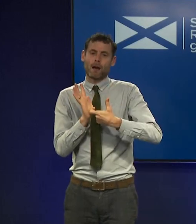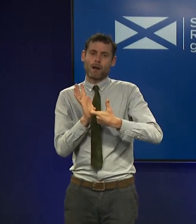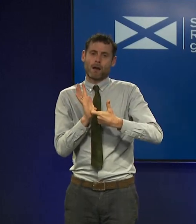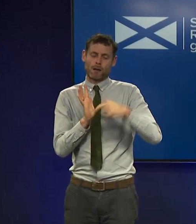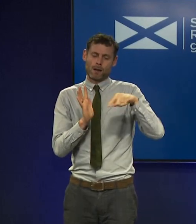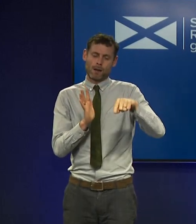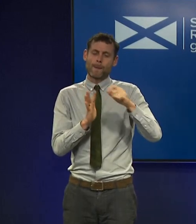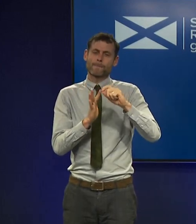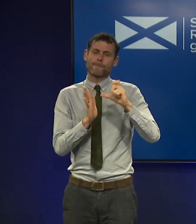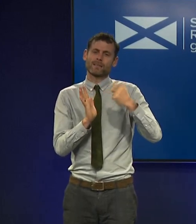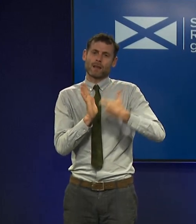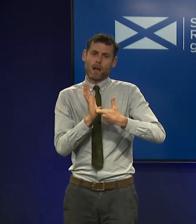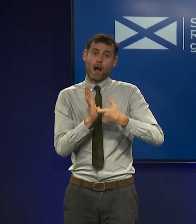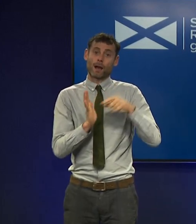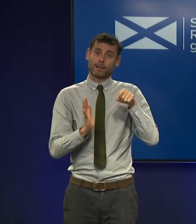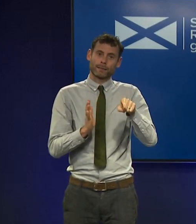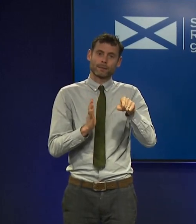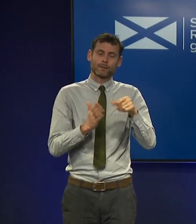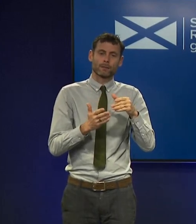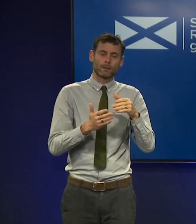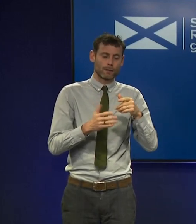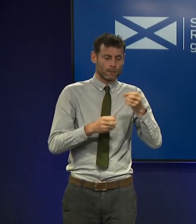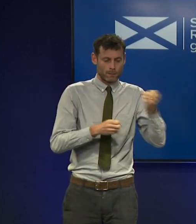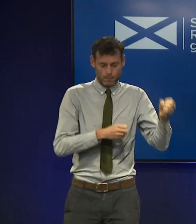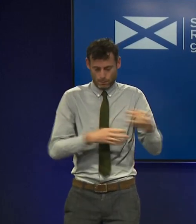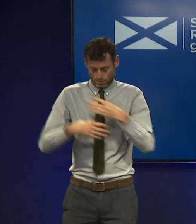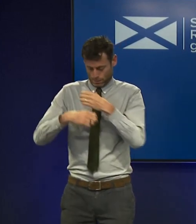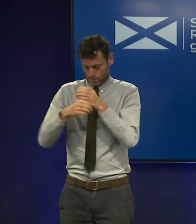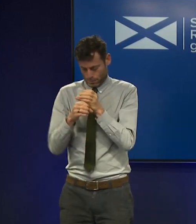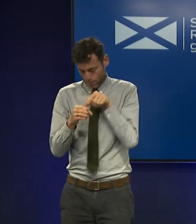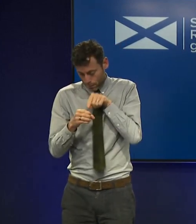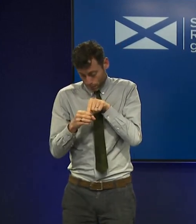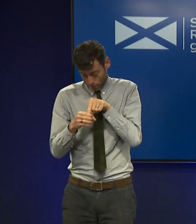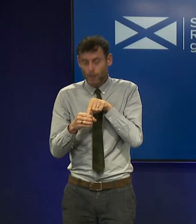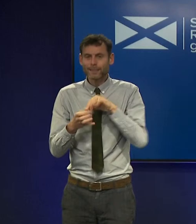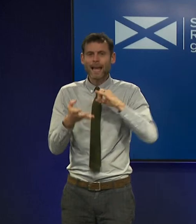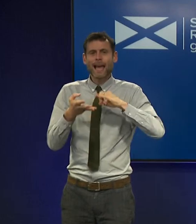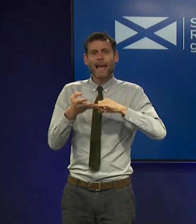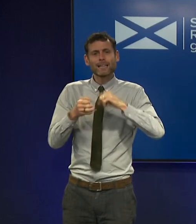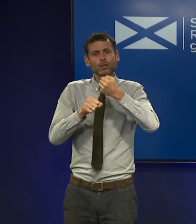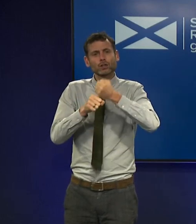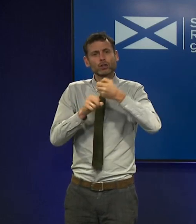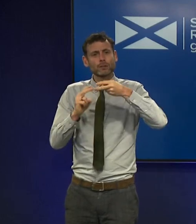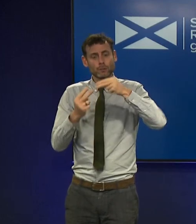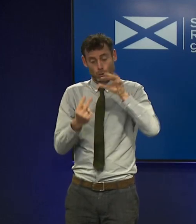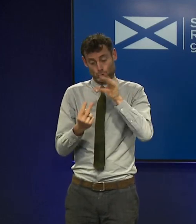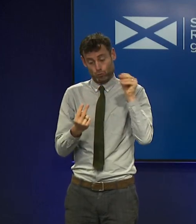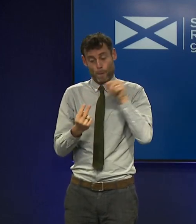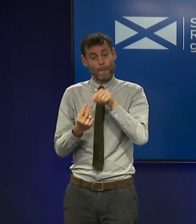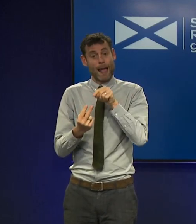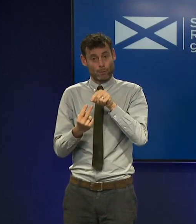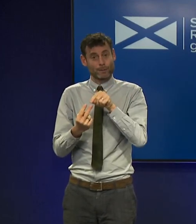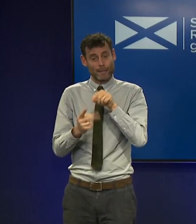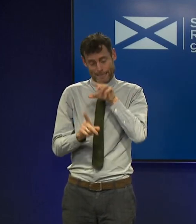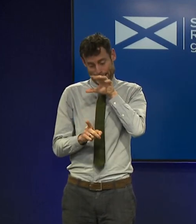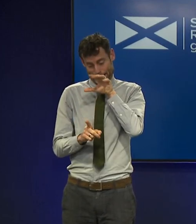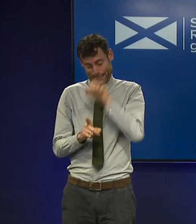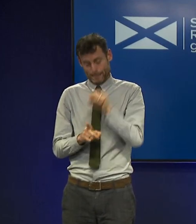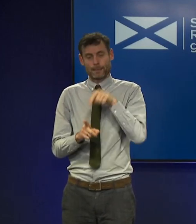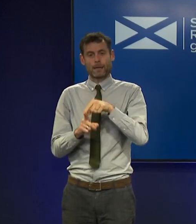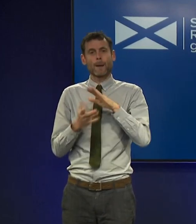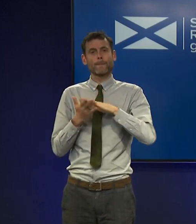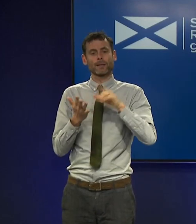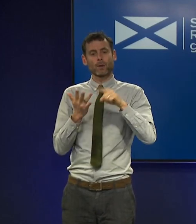to identify the new variant through this S gene dropout, which is not conclusive of the new variant, but highly indicative of